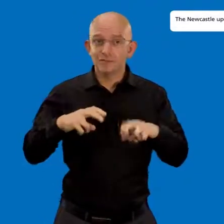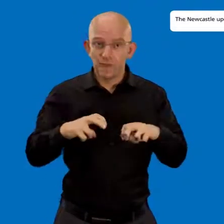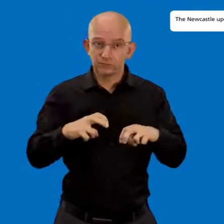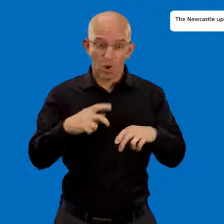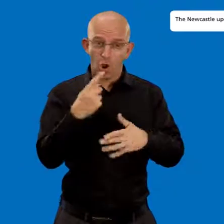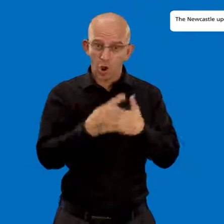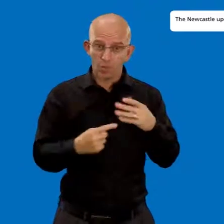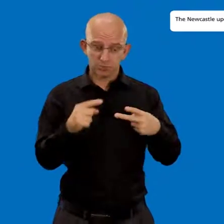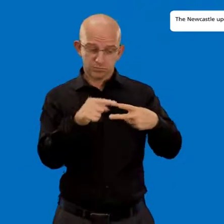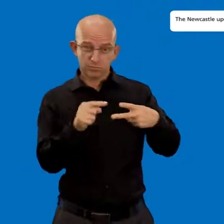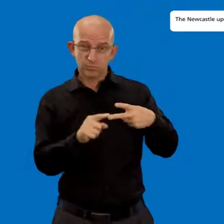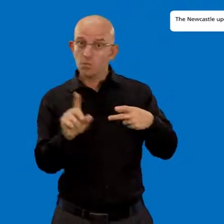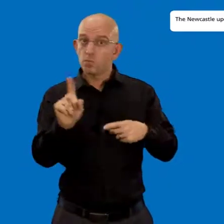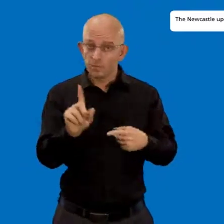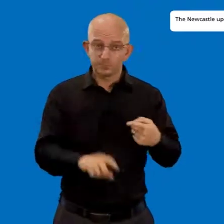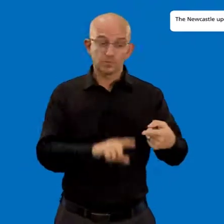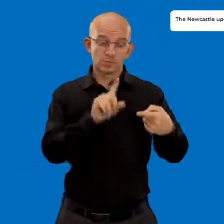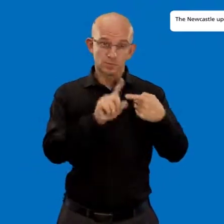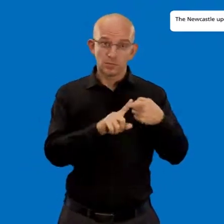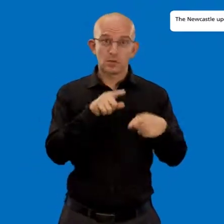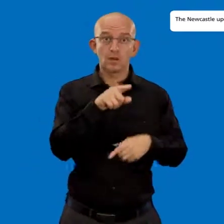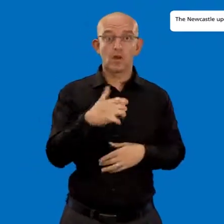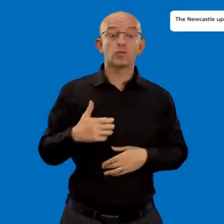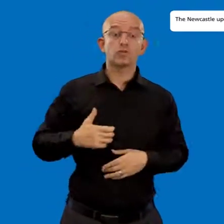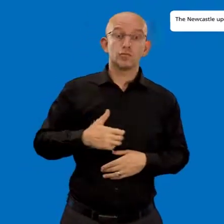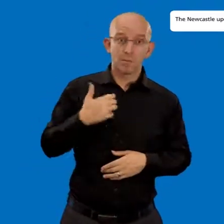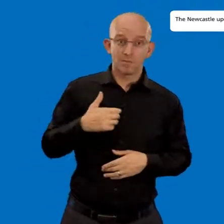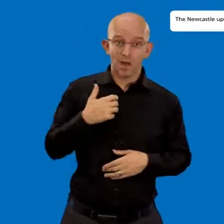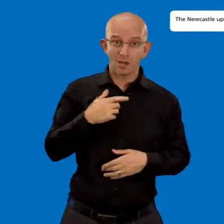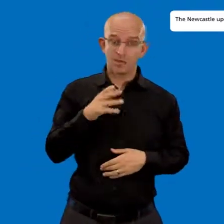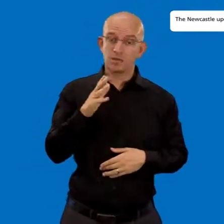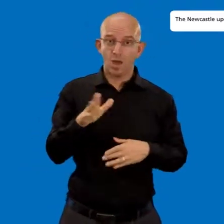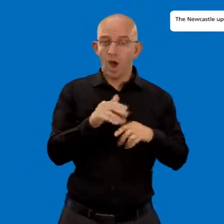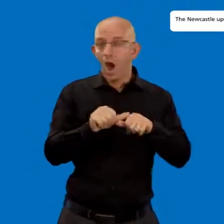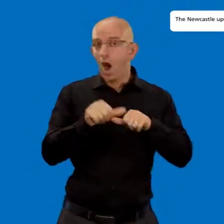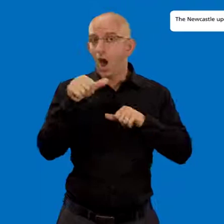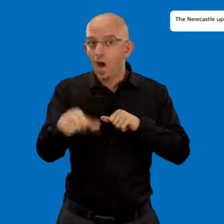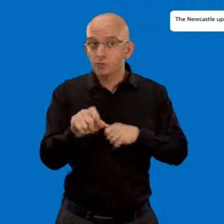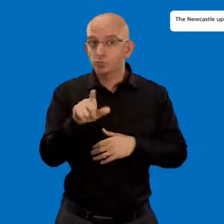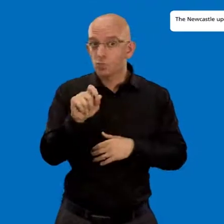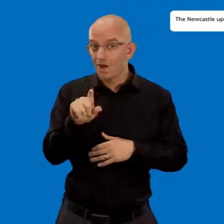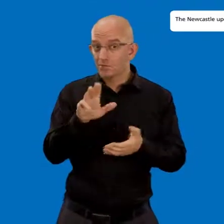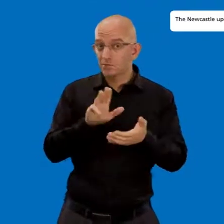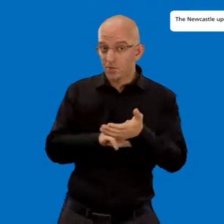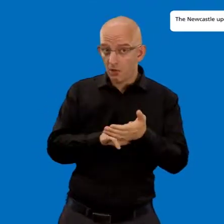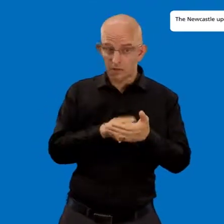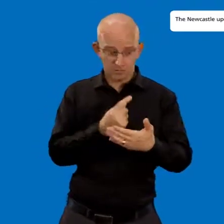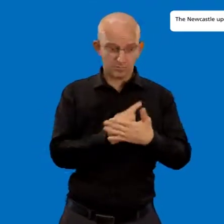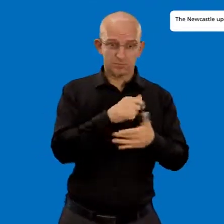those complaints that are either made not later than 12 months after the event